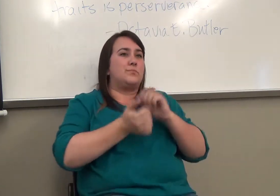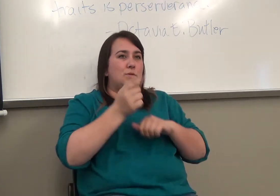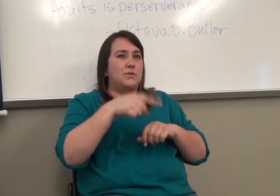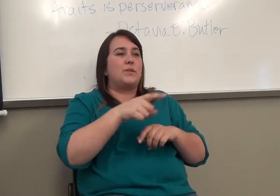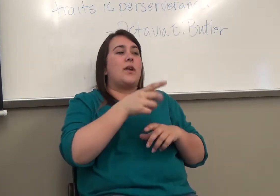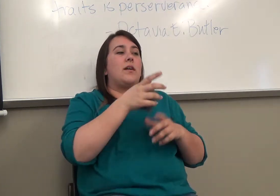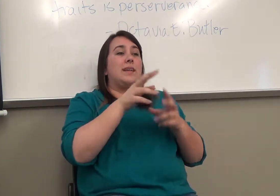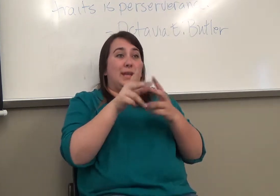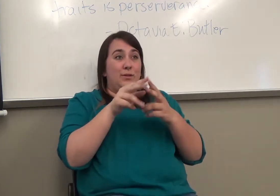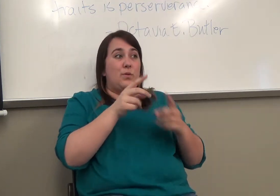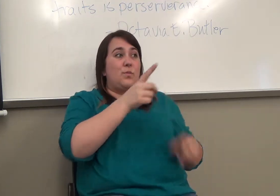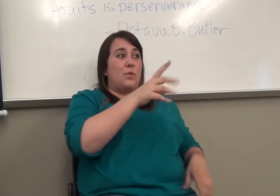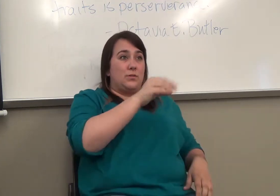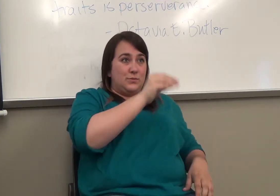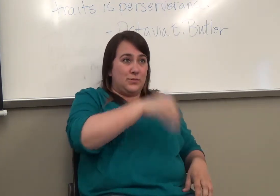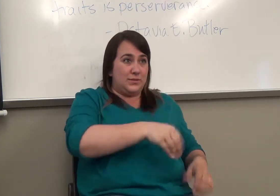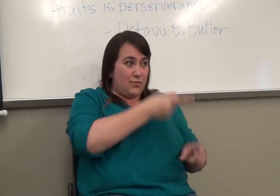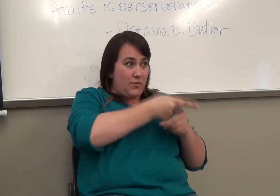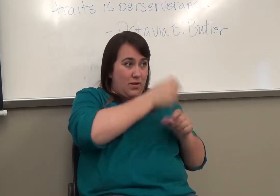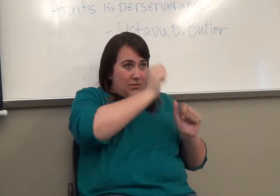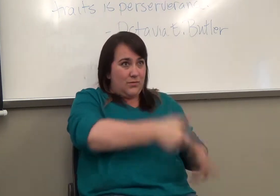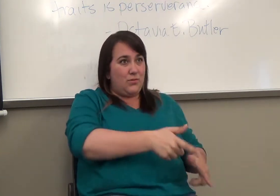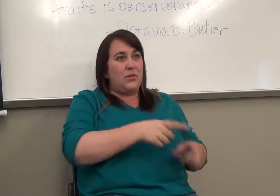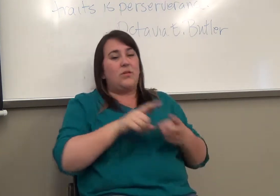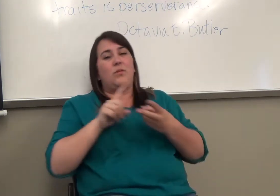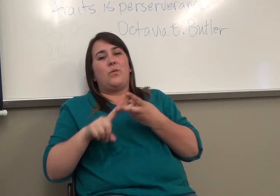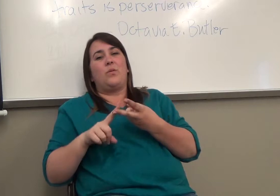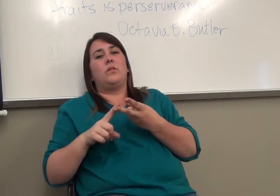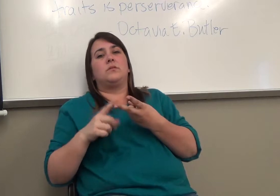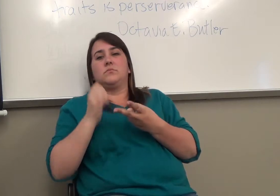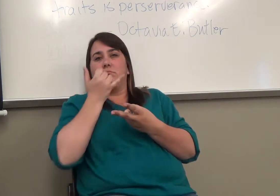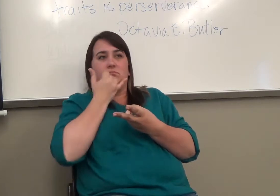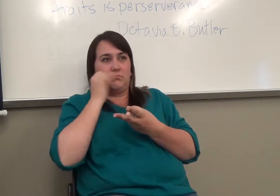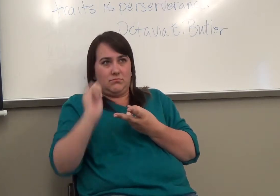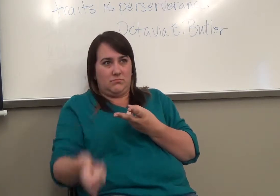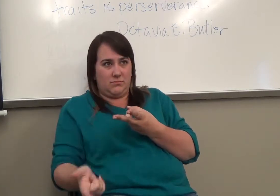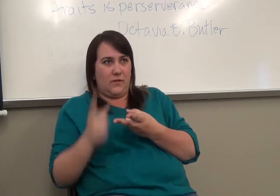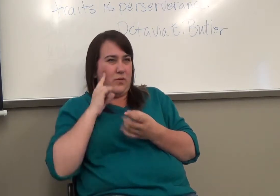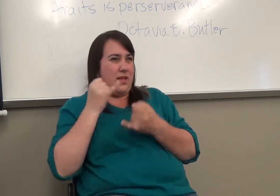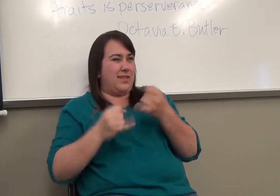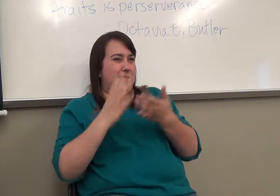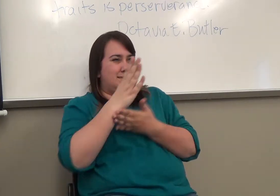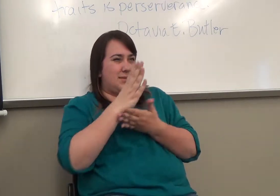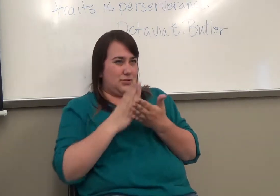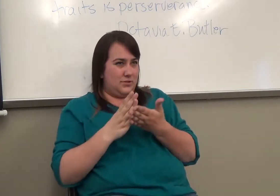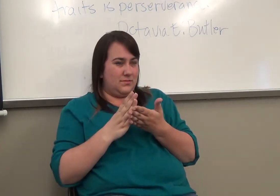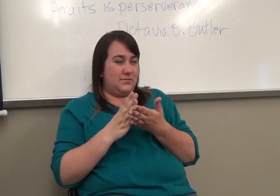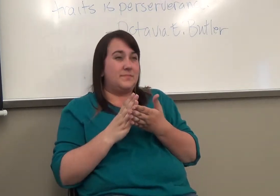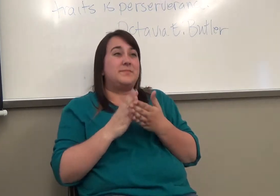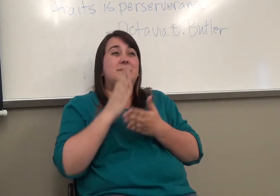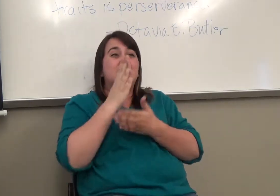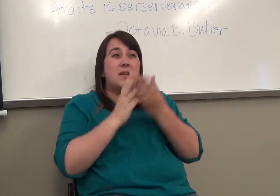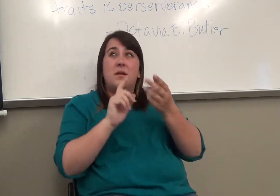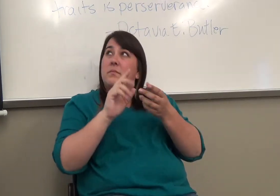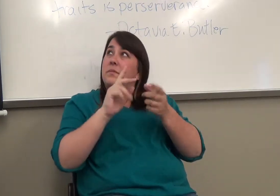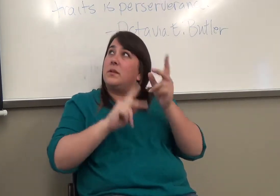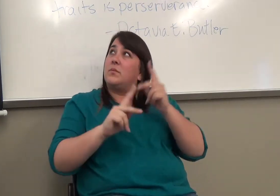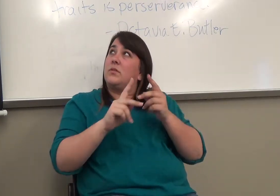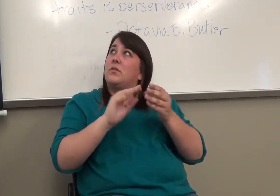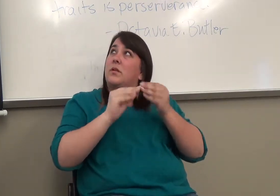it's really confusing. And this, and now this is where we got, some people changed tense on this. Okay, that didn't